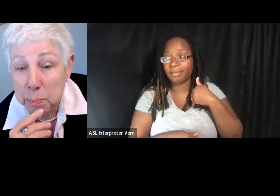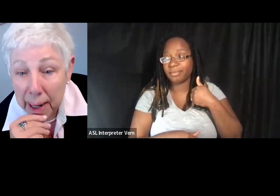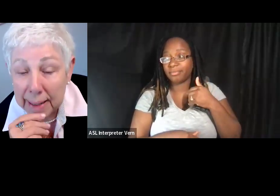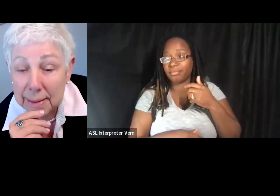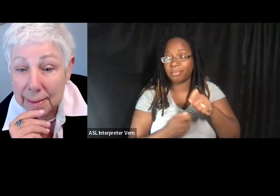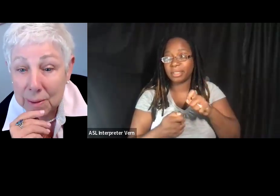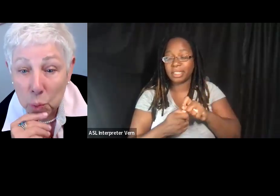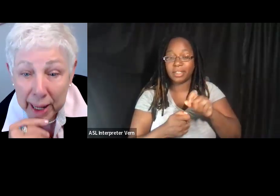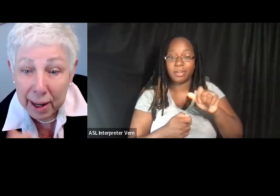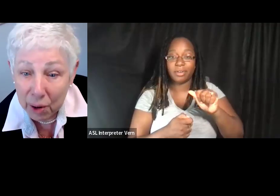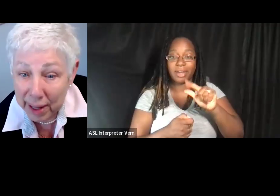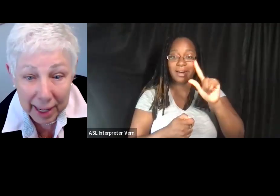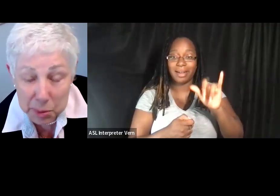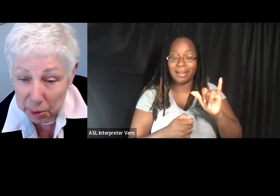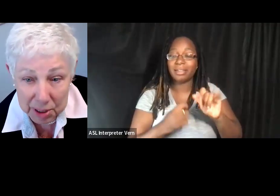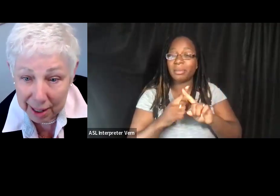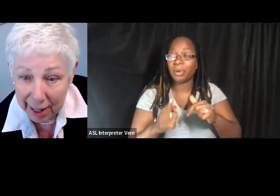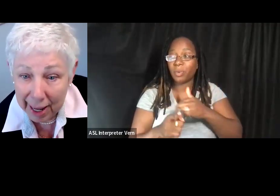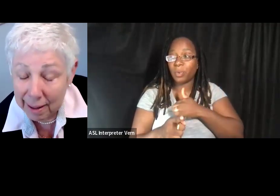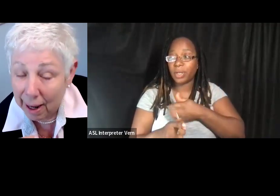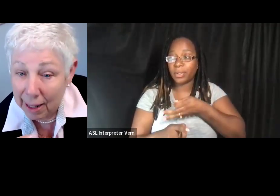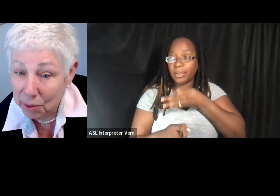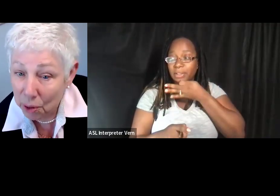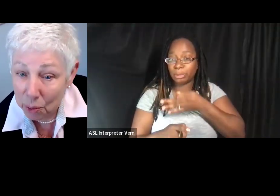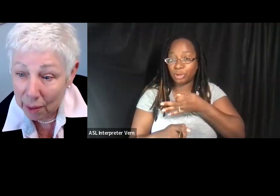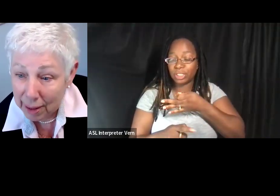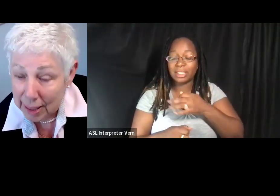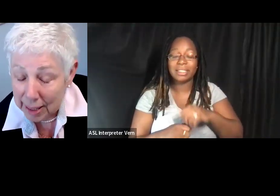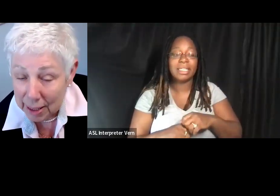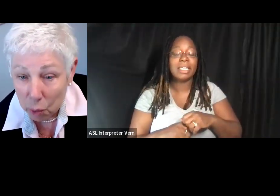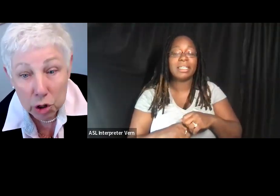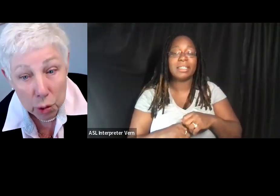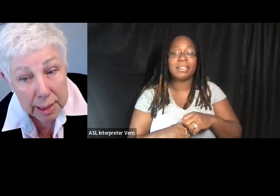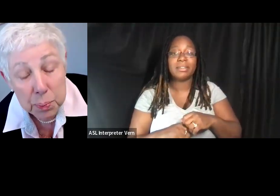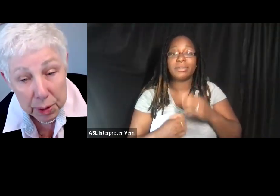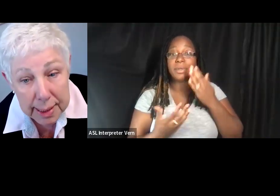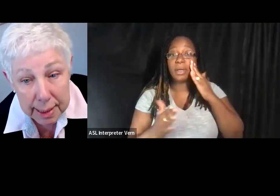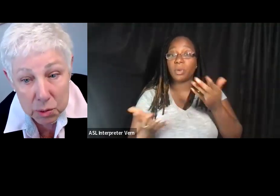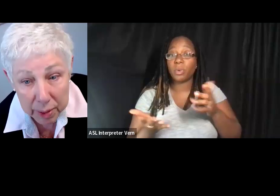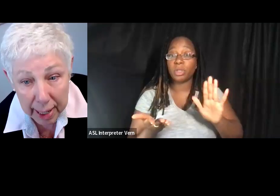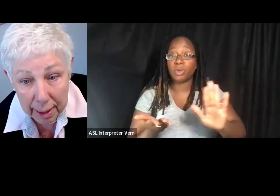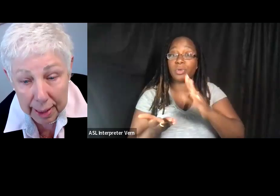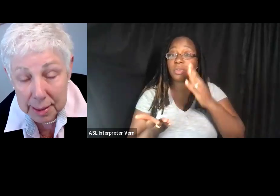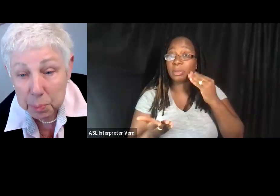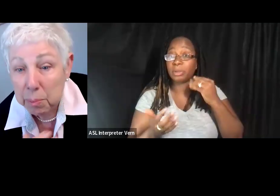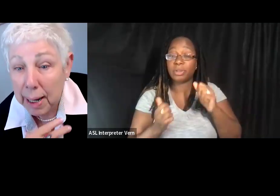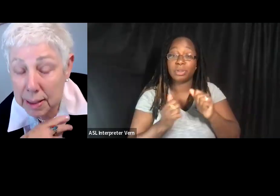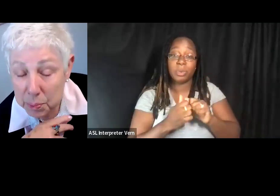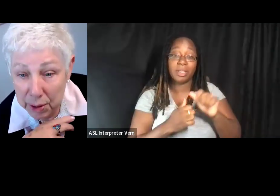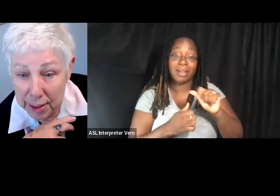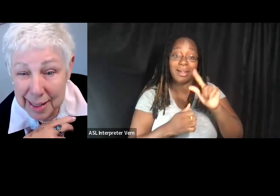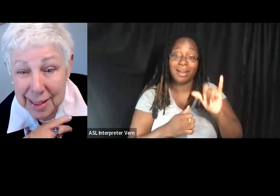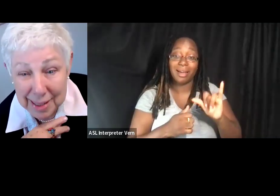allies, but we are the experts. And I don't know what your experience is with allies, but